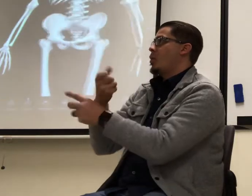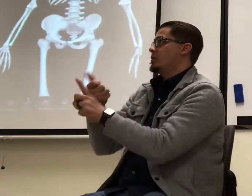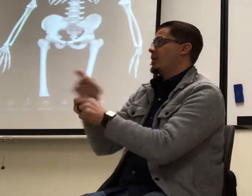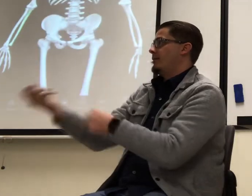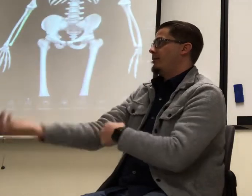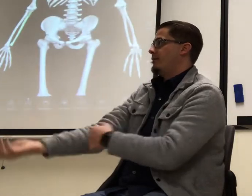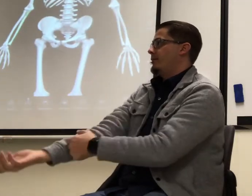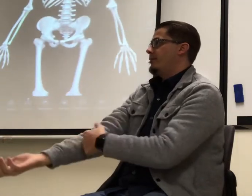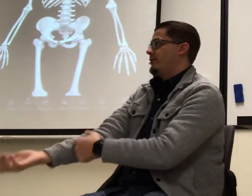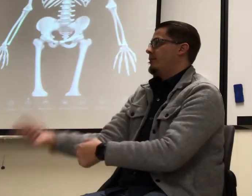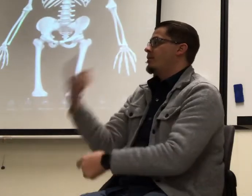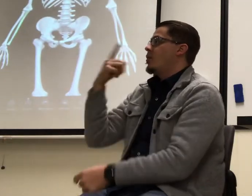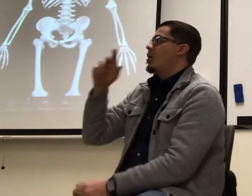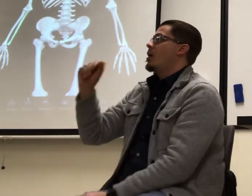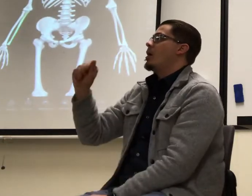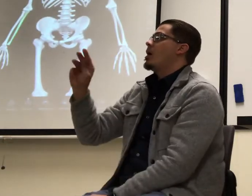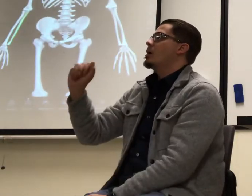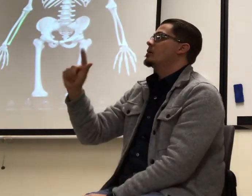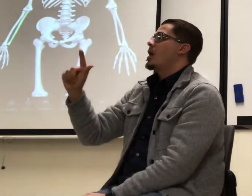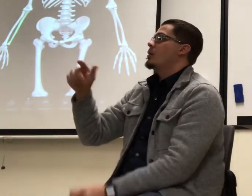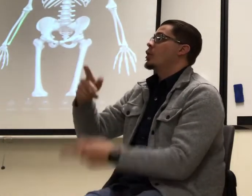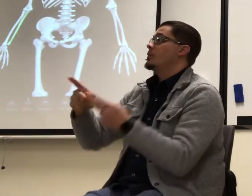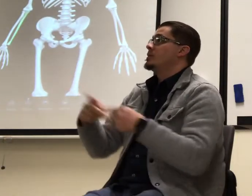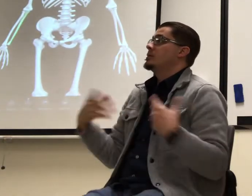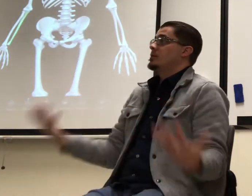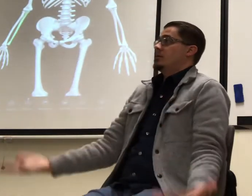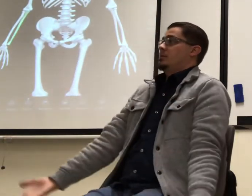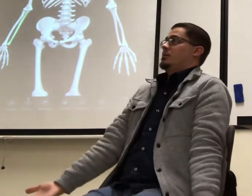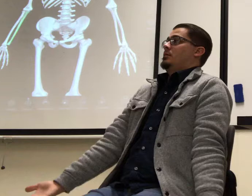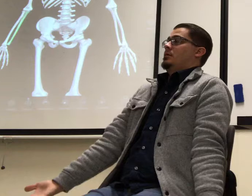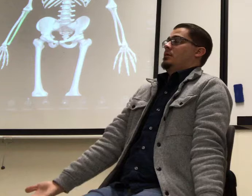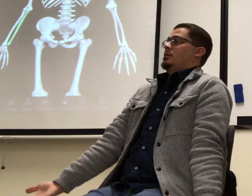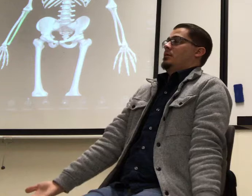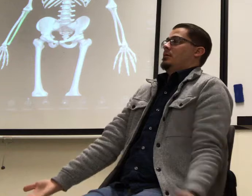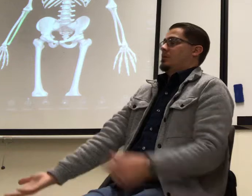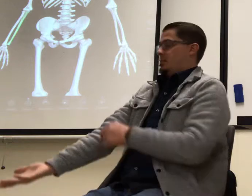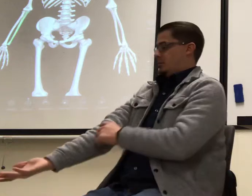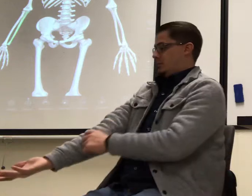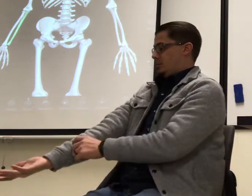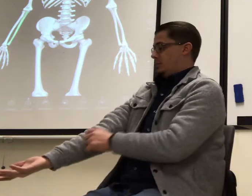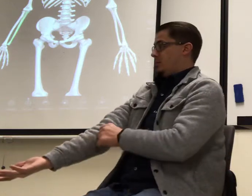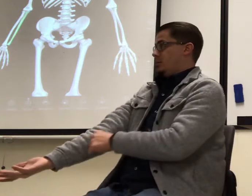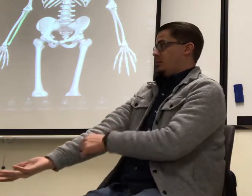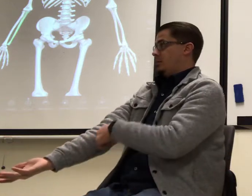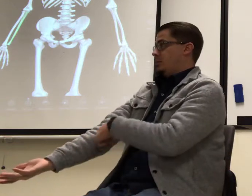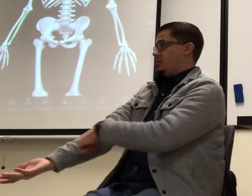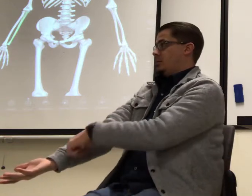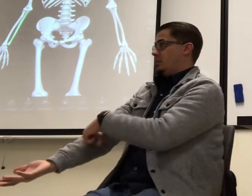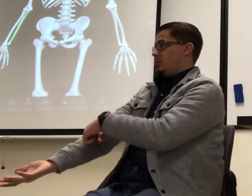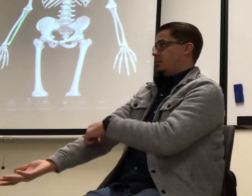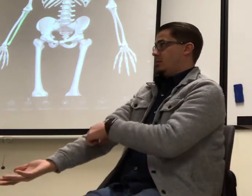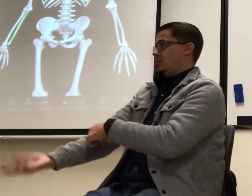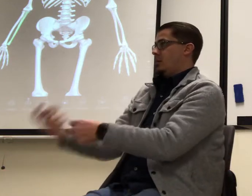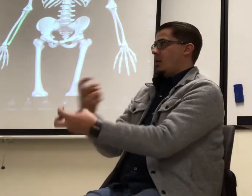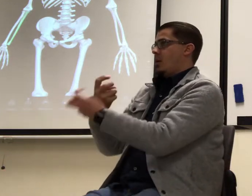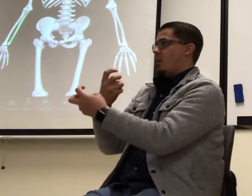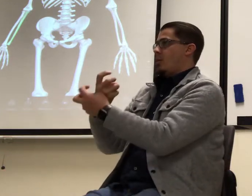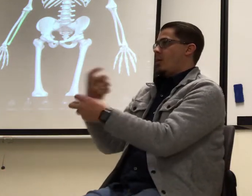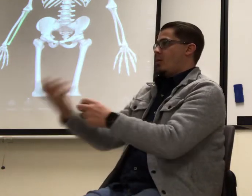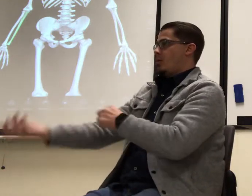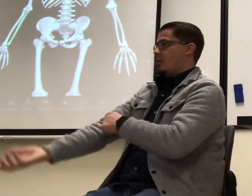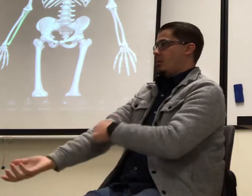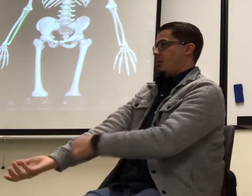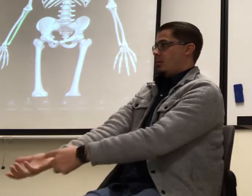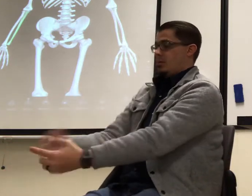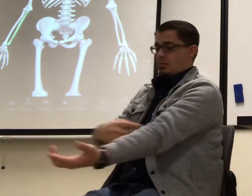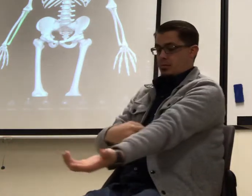So in the anatomical position, with your palms facing forward, the ulna bone is the inside bone of the forearm on either